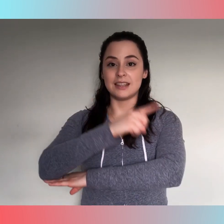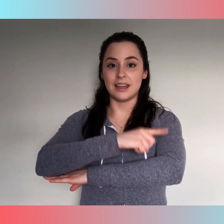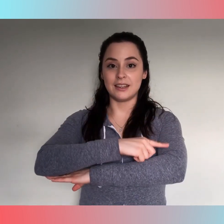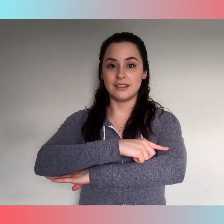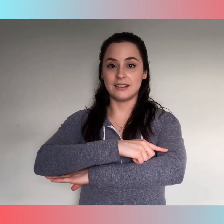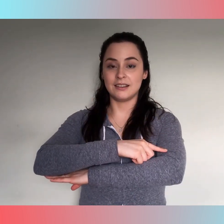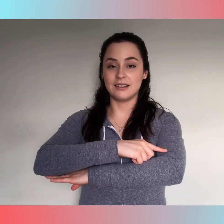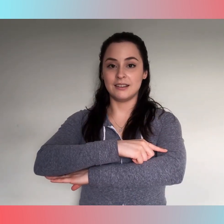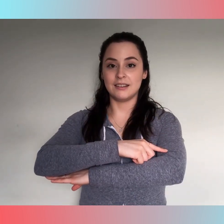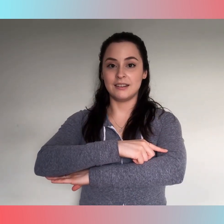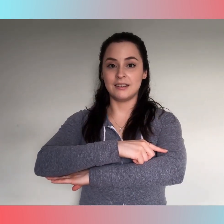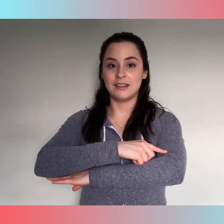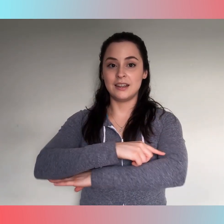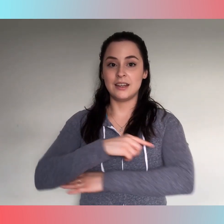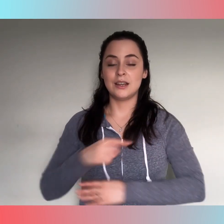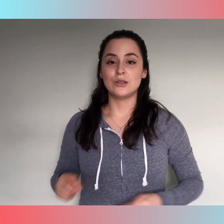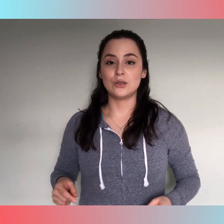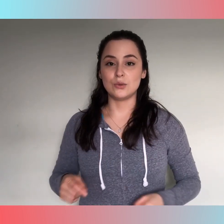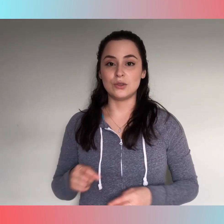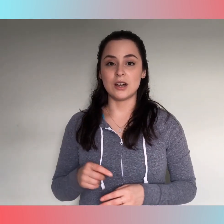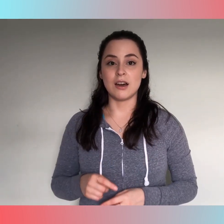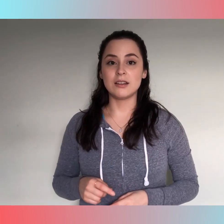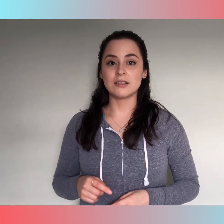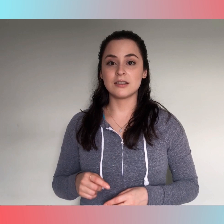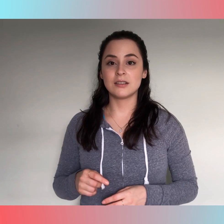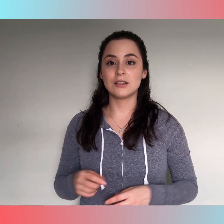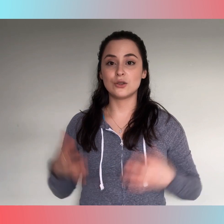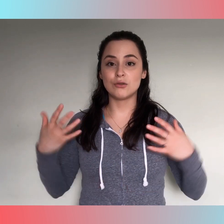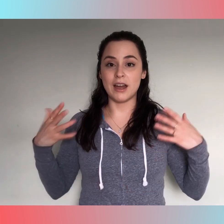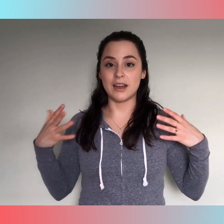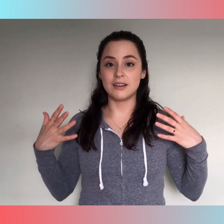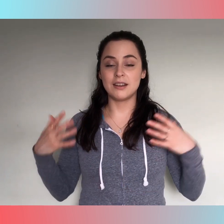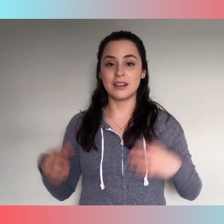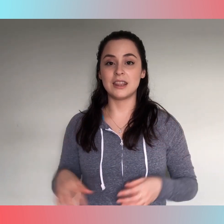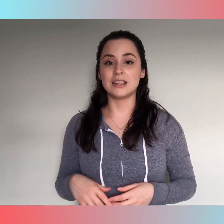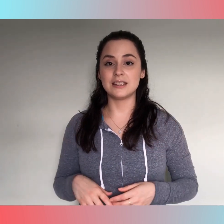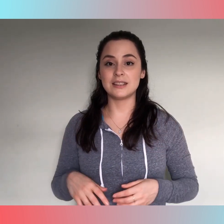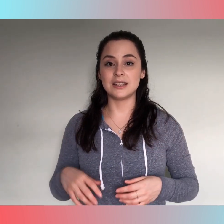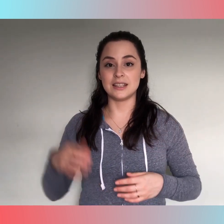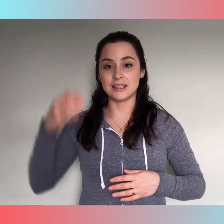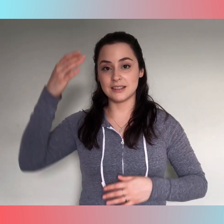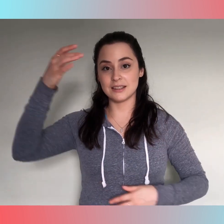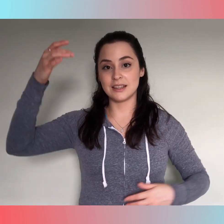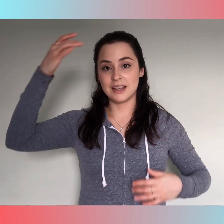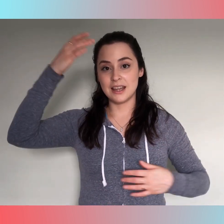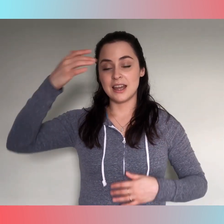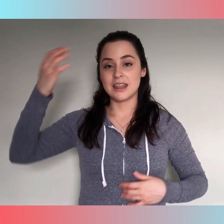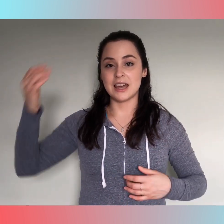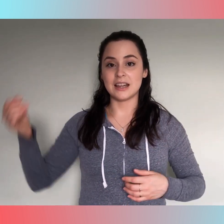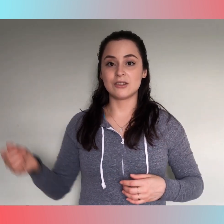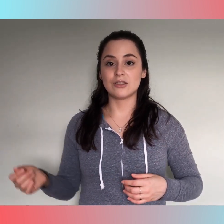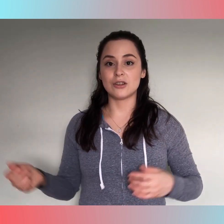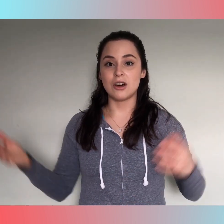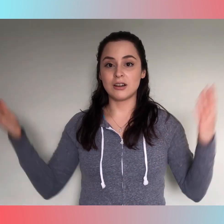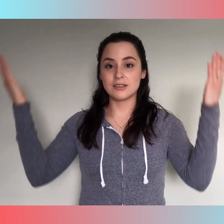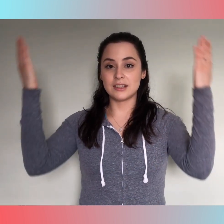day. Do not dread the disease that stalks